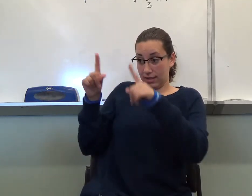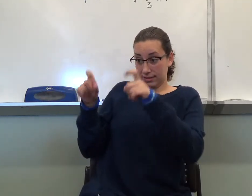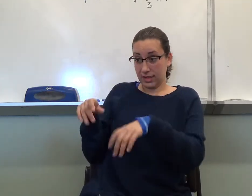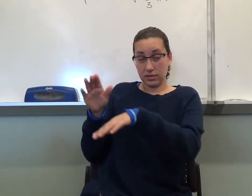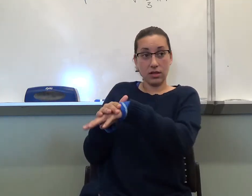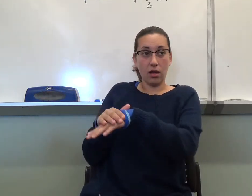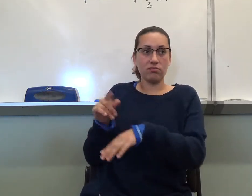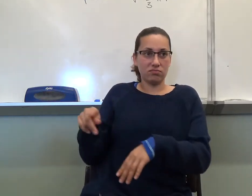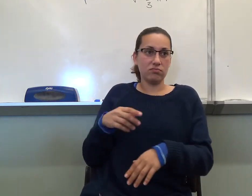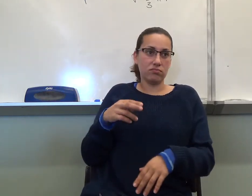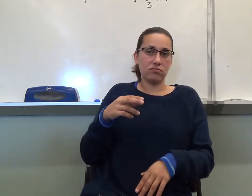of the hurricanes.